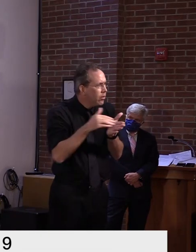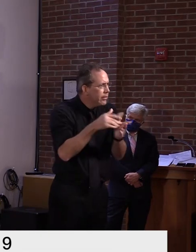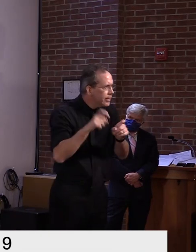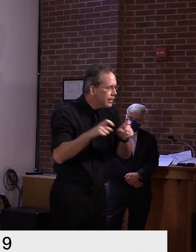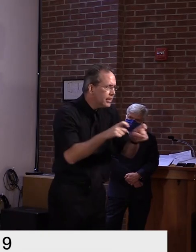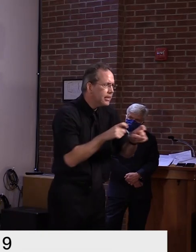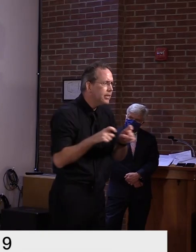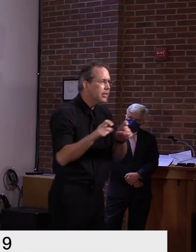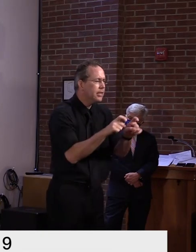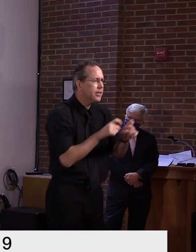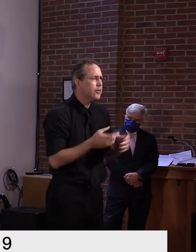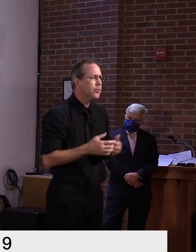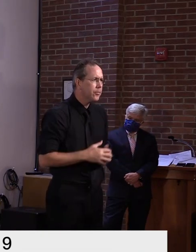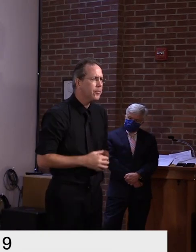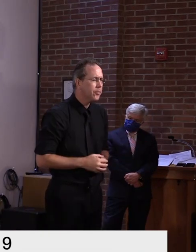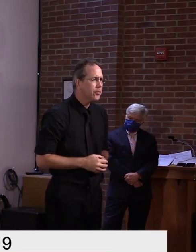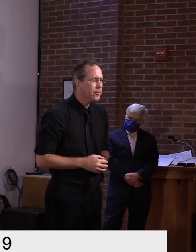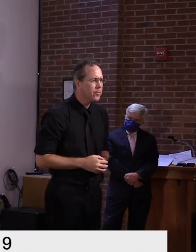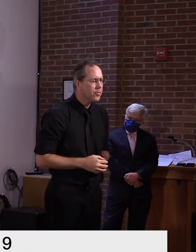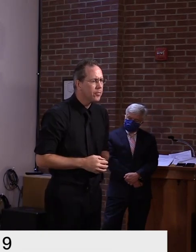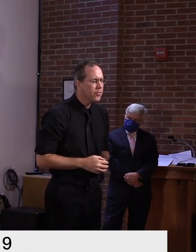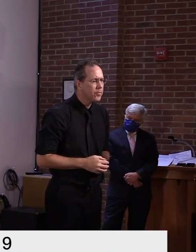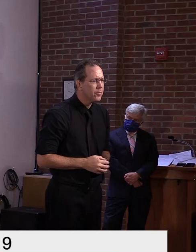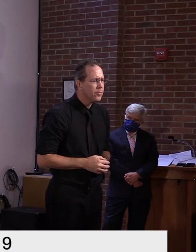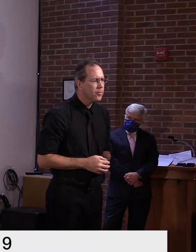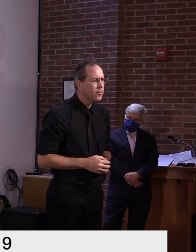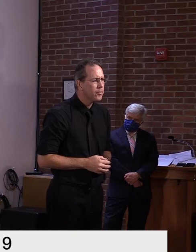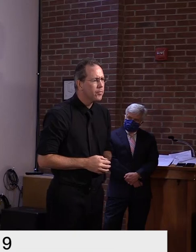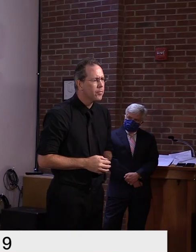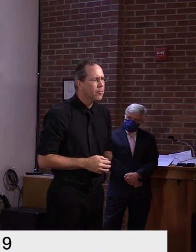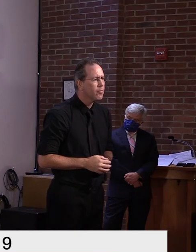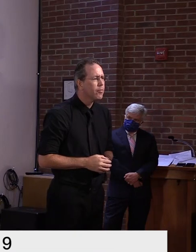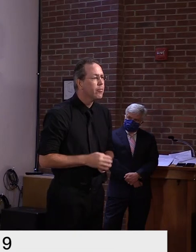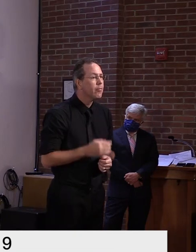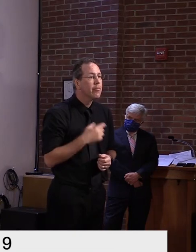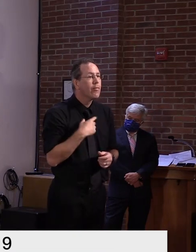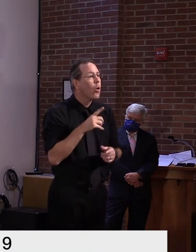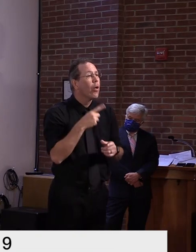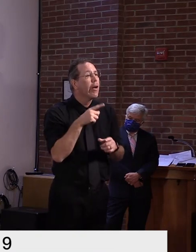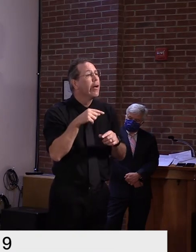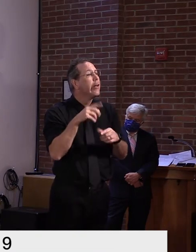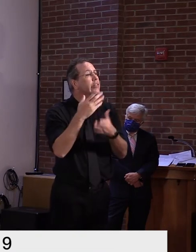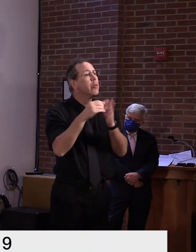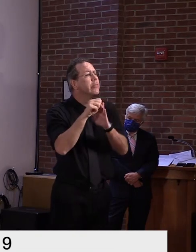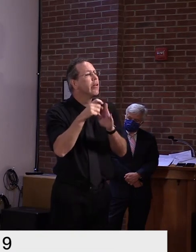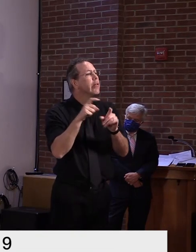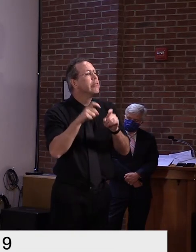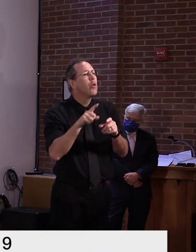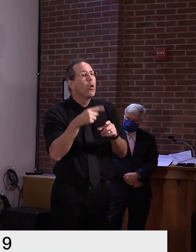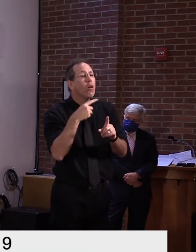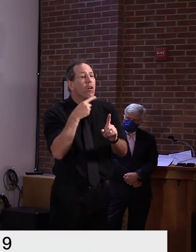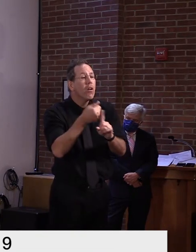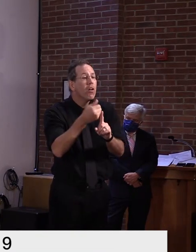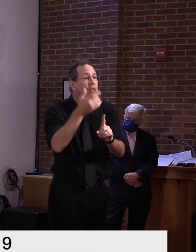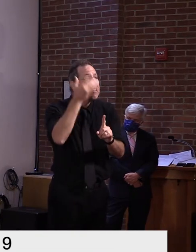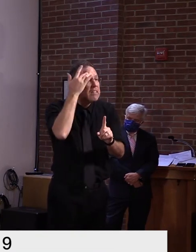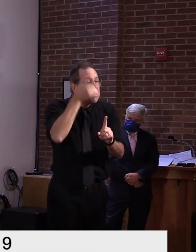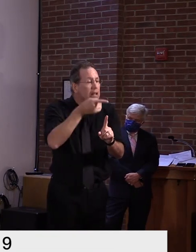it's not a viable strategy in a state that has a high percent positivity rate. All